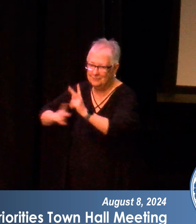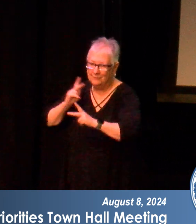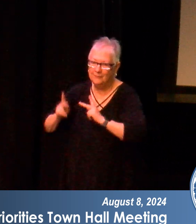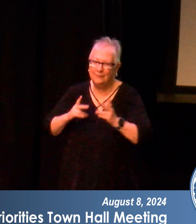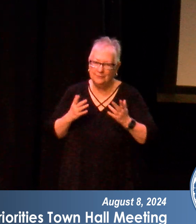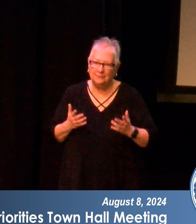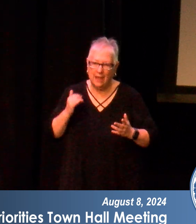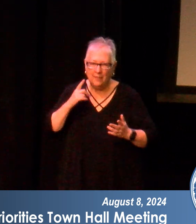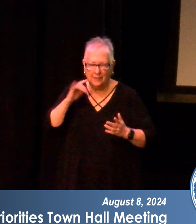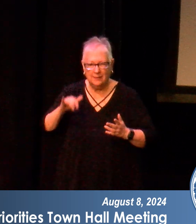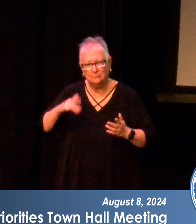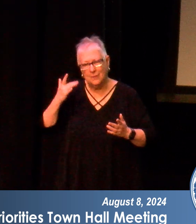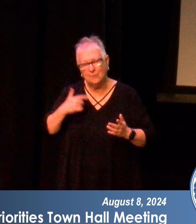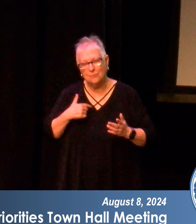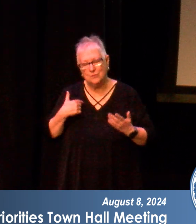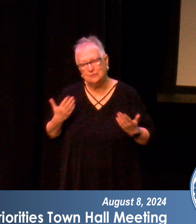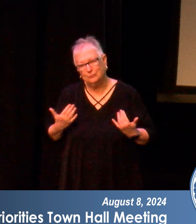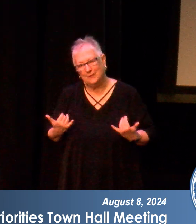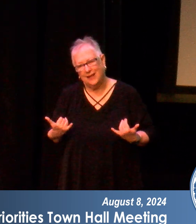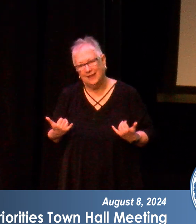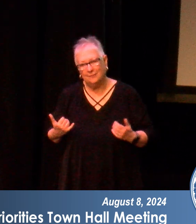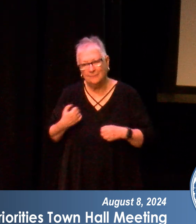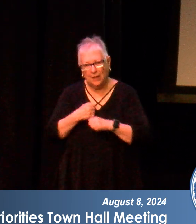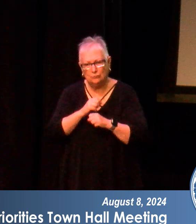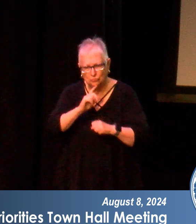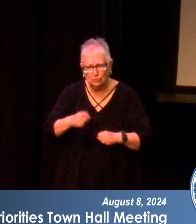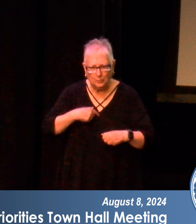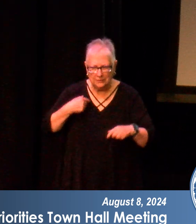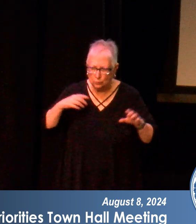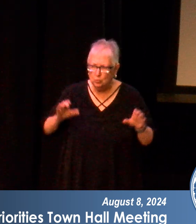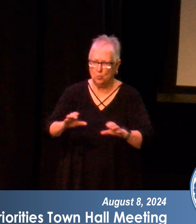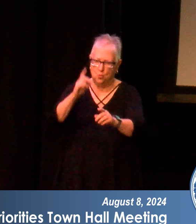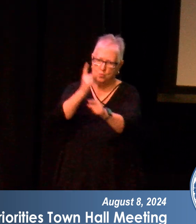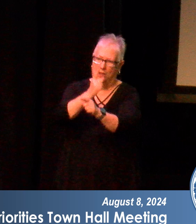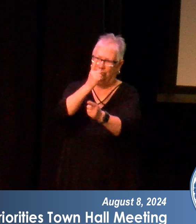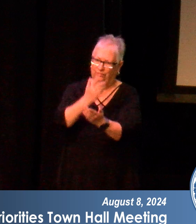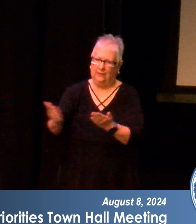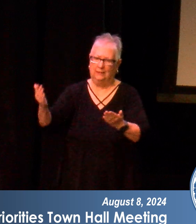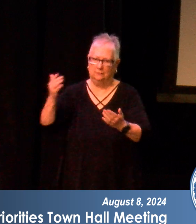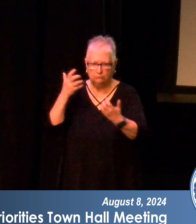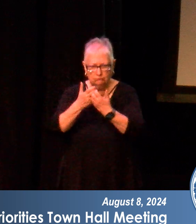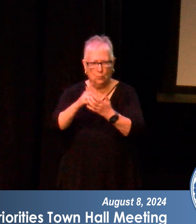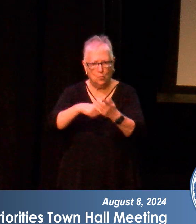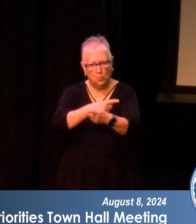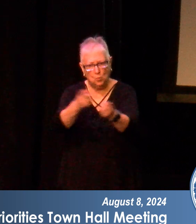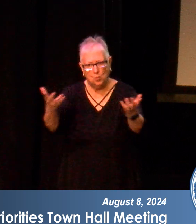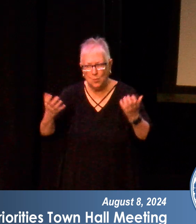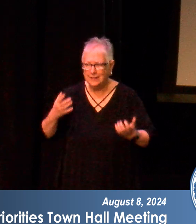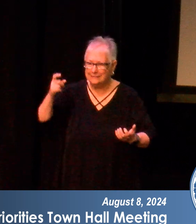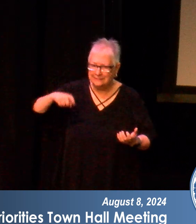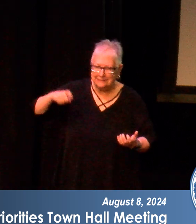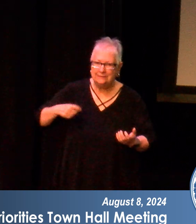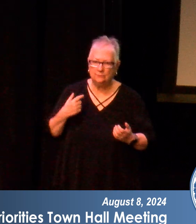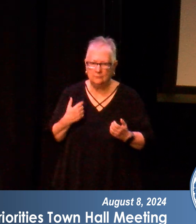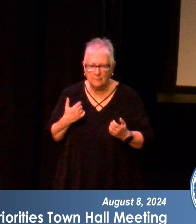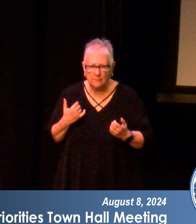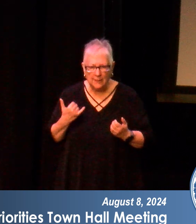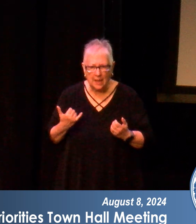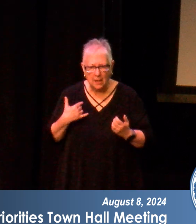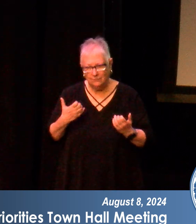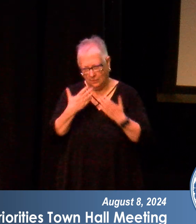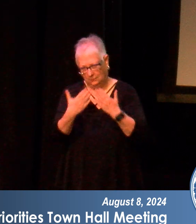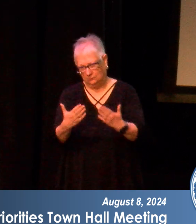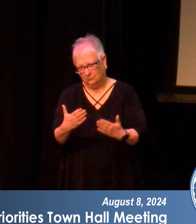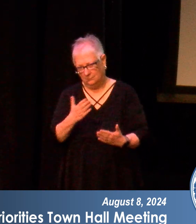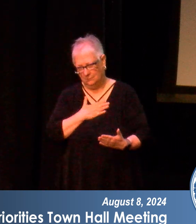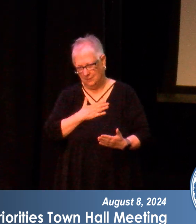today, is to make sure that we're doing the right things to try and be better. I want to give a shout out to my staff in the